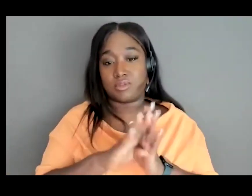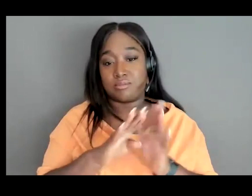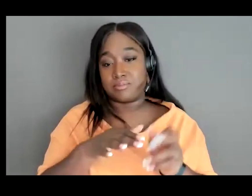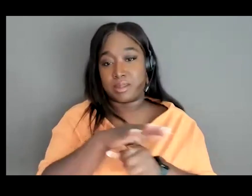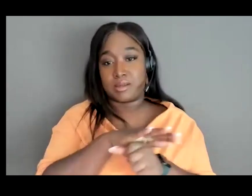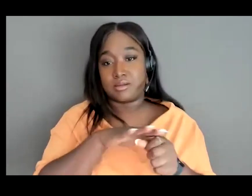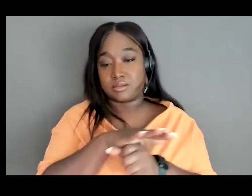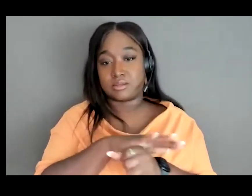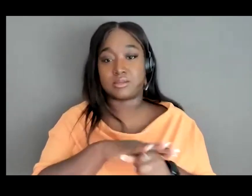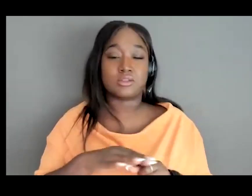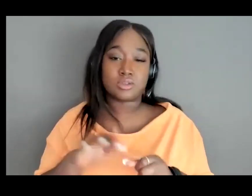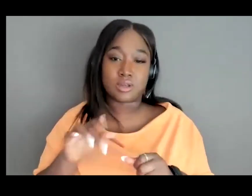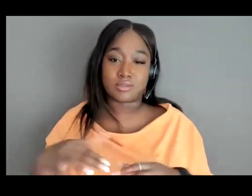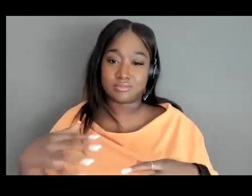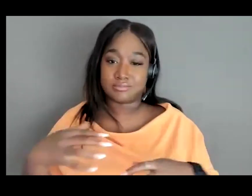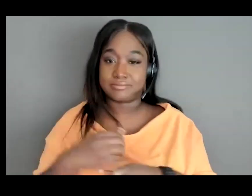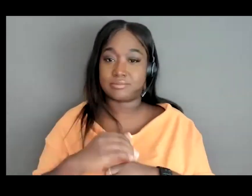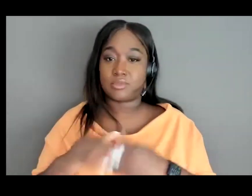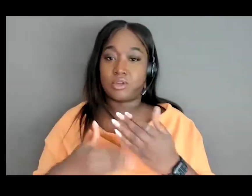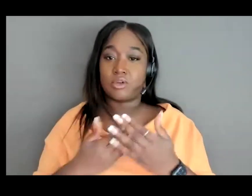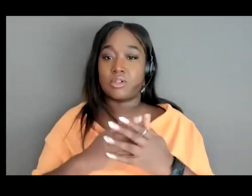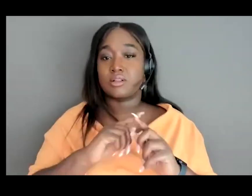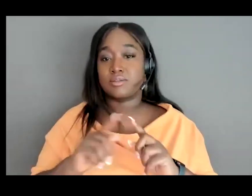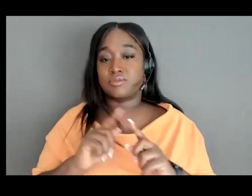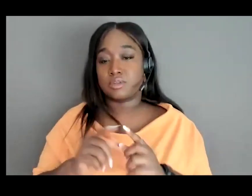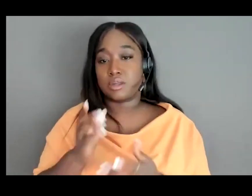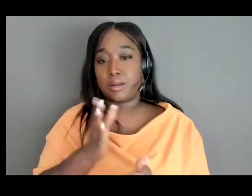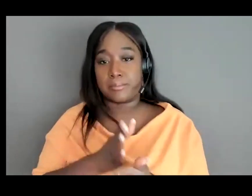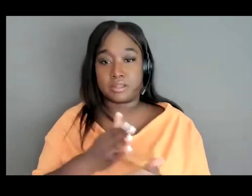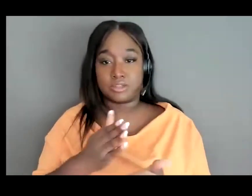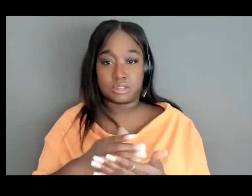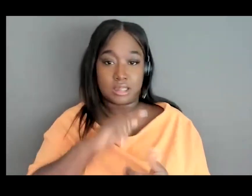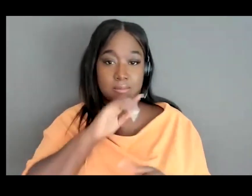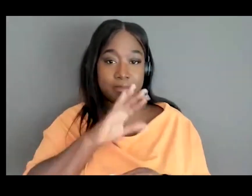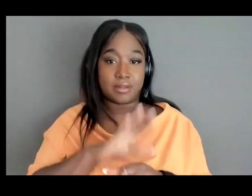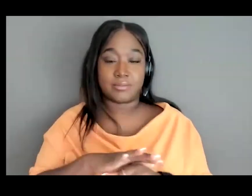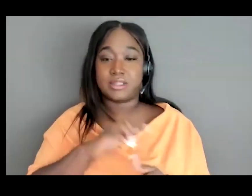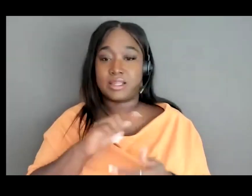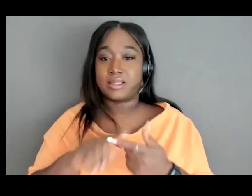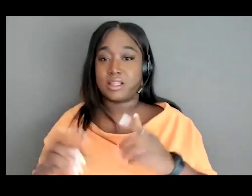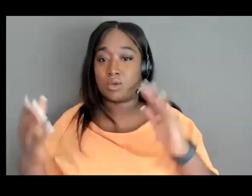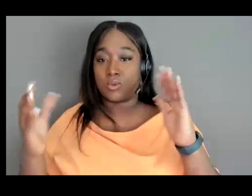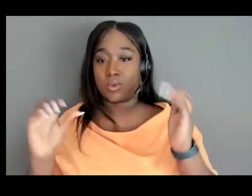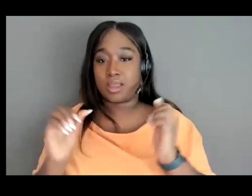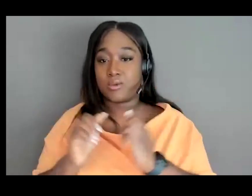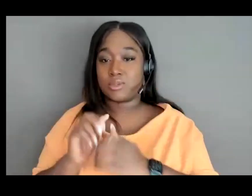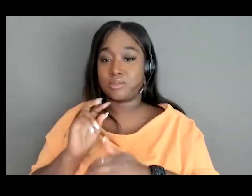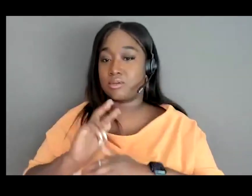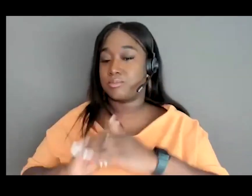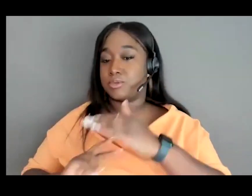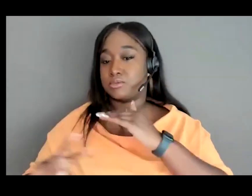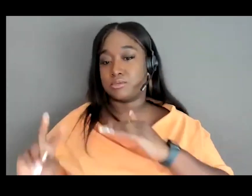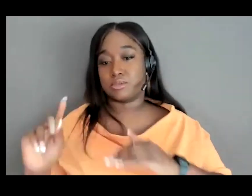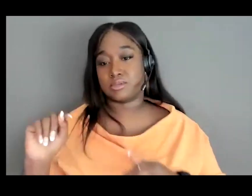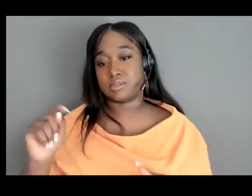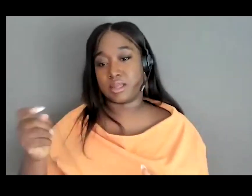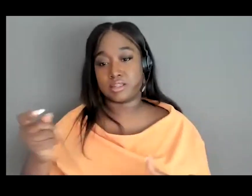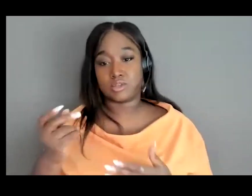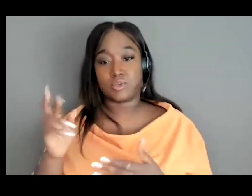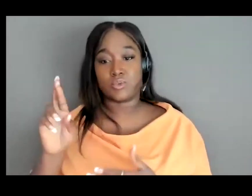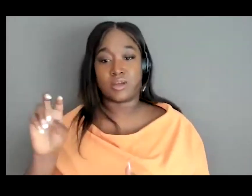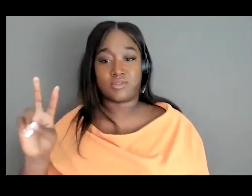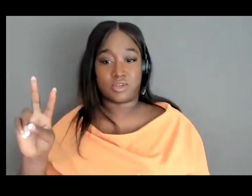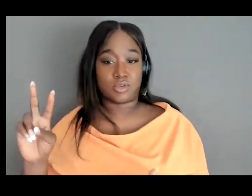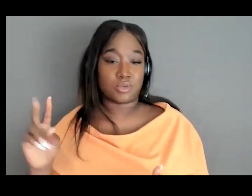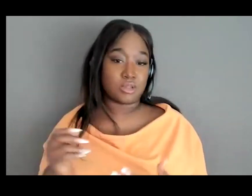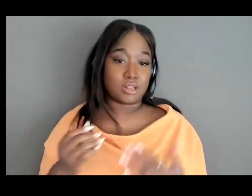got to summarize all these budget developments, budget commitments, and weigh it against projected tax revenues with the